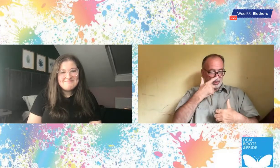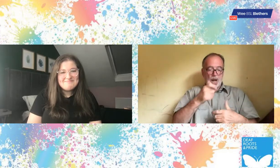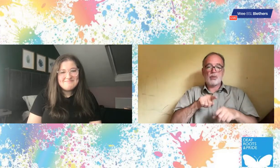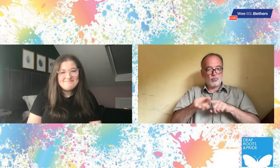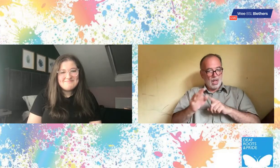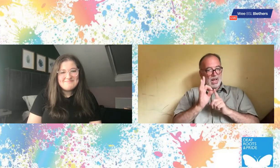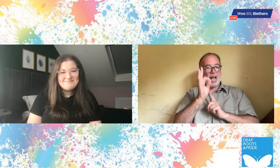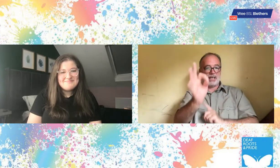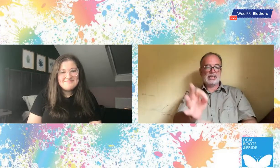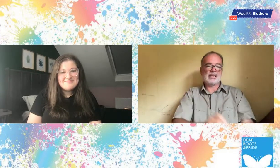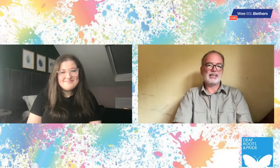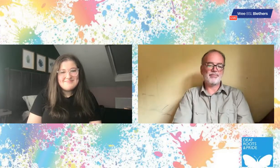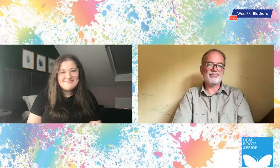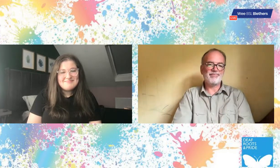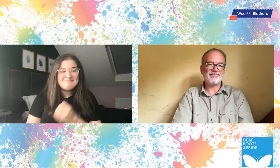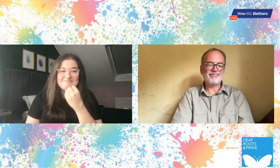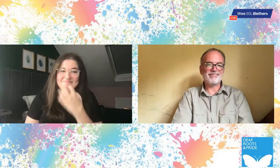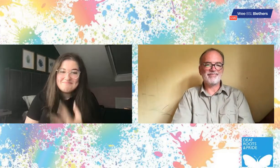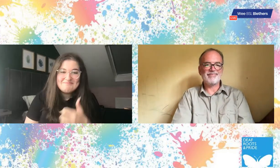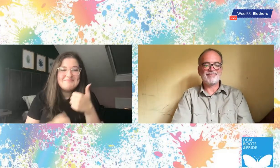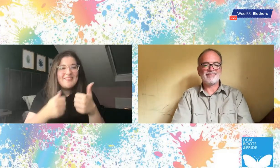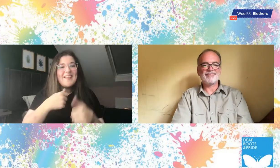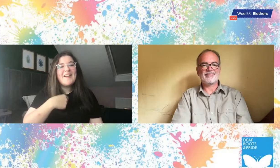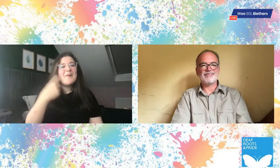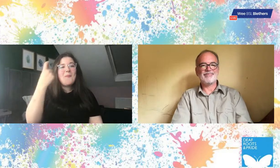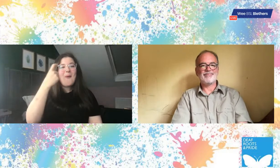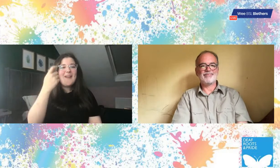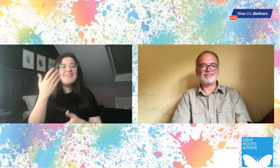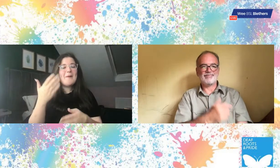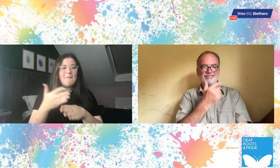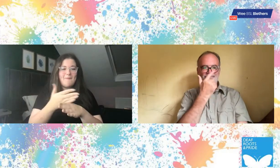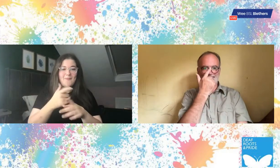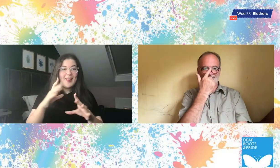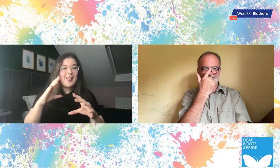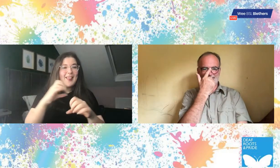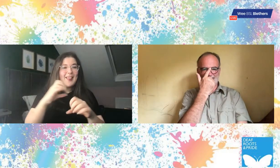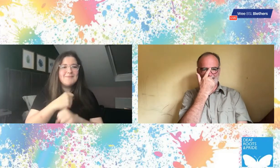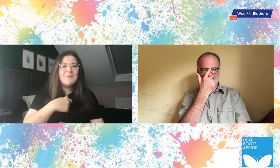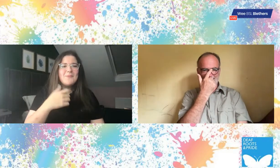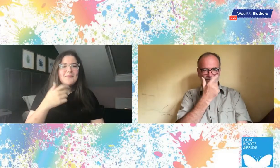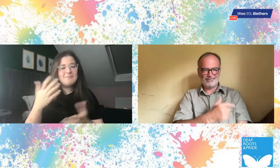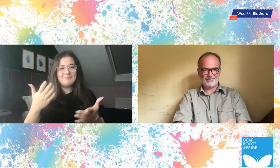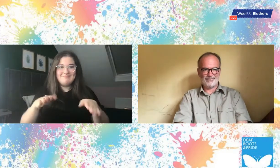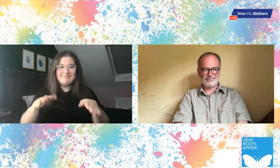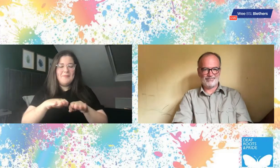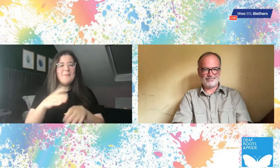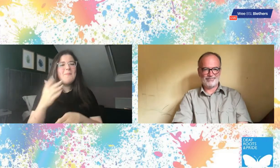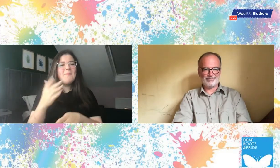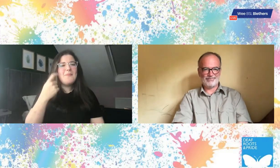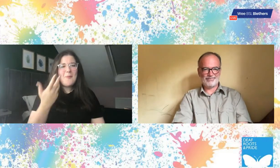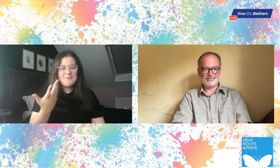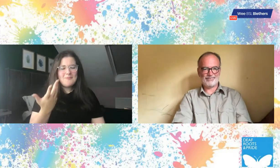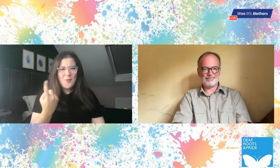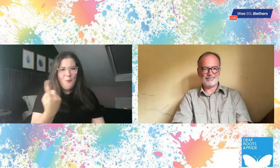give you the experience. And yeah, you'll love it. If you're interested, just ask.